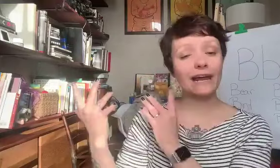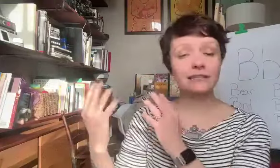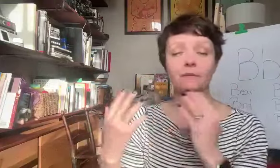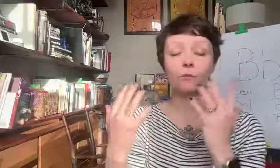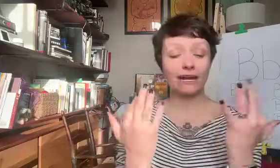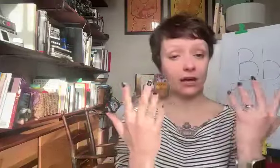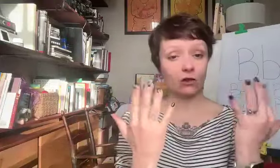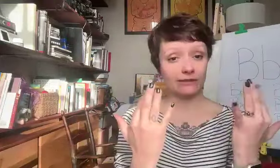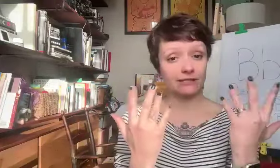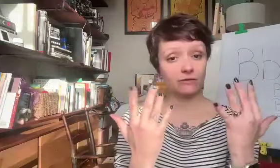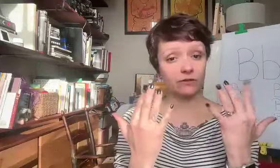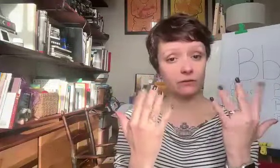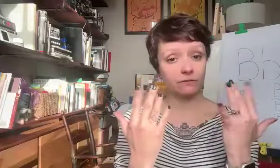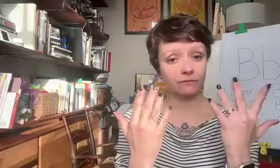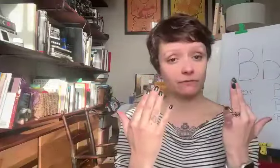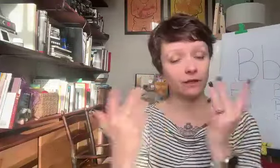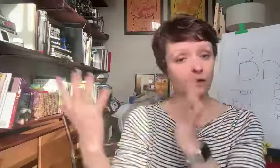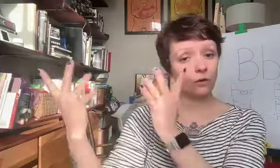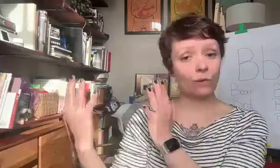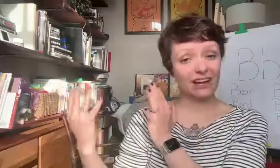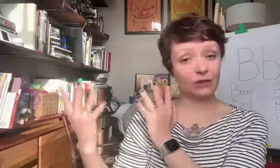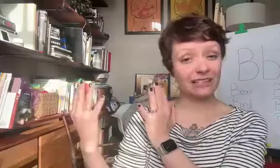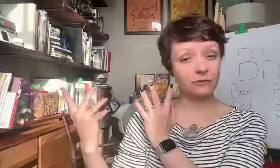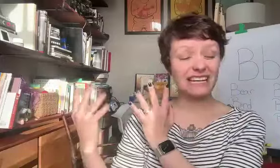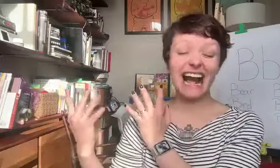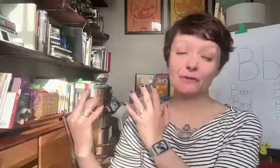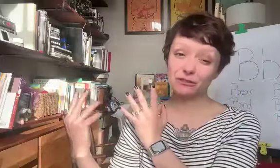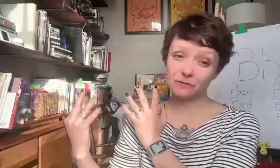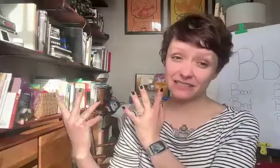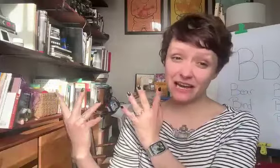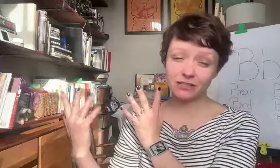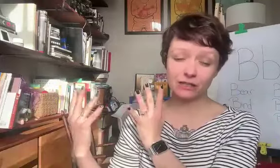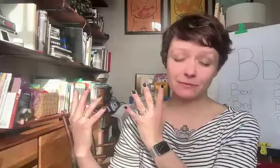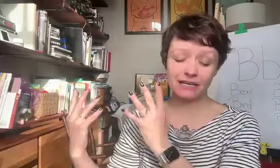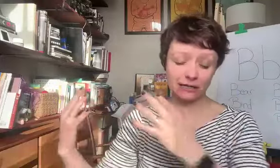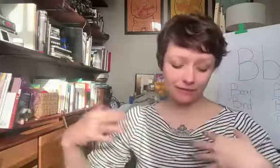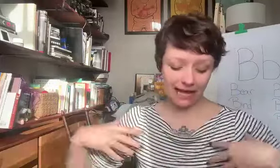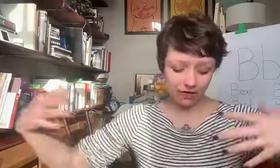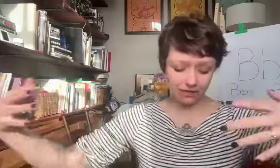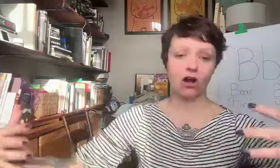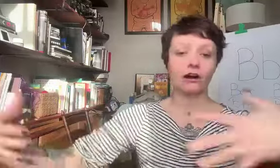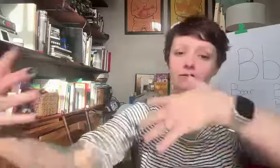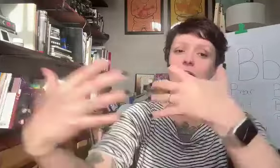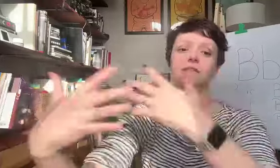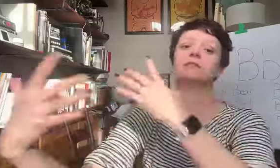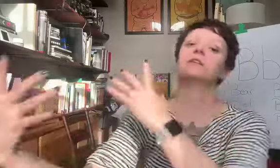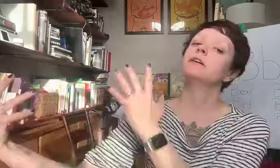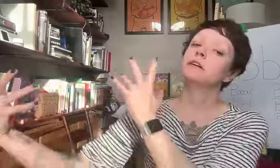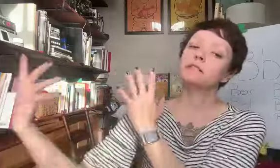Weight. Weight can go like this in front of you. Weight can go like this from the side. I always do it from the side strictly because I normally have a guitar in front.